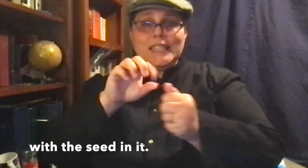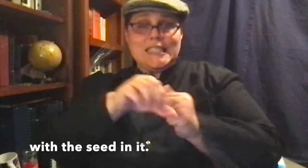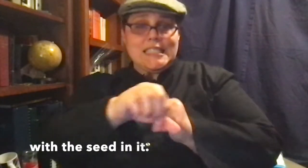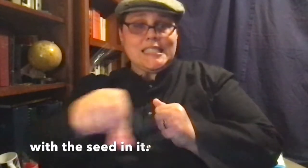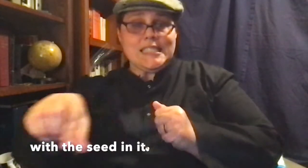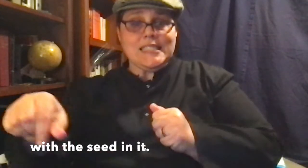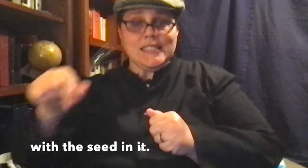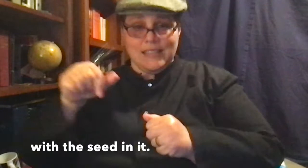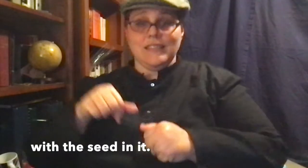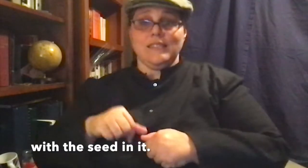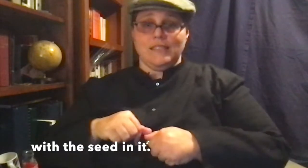it.